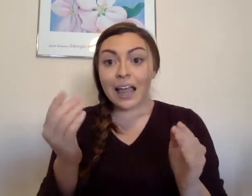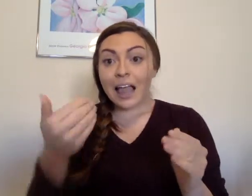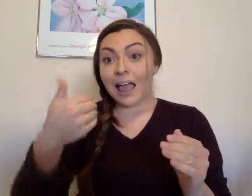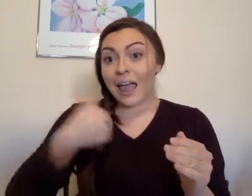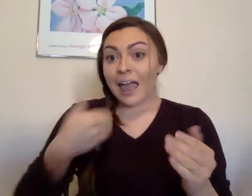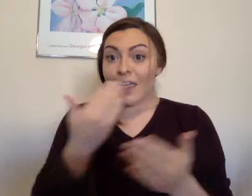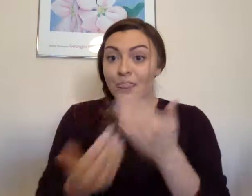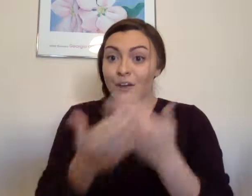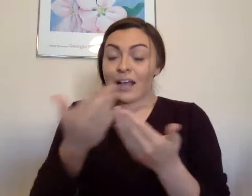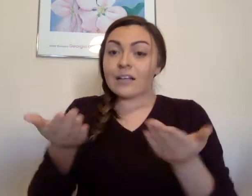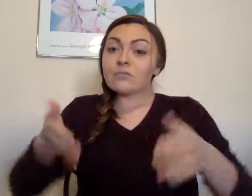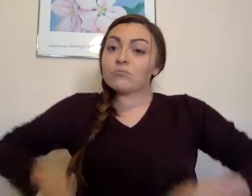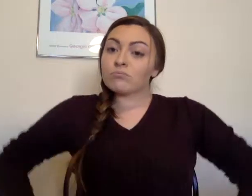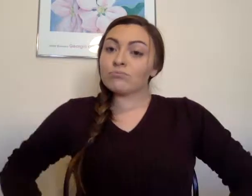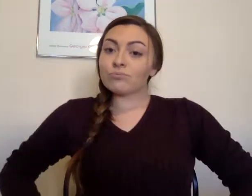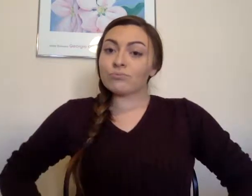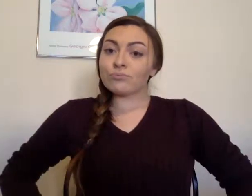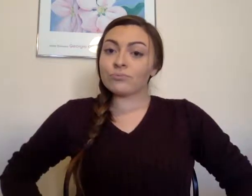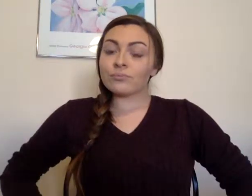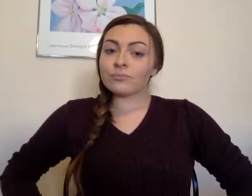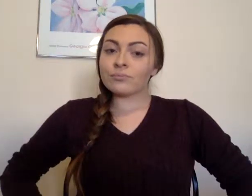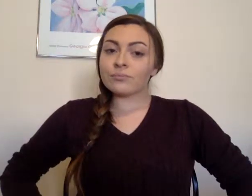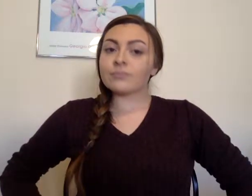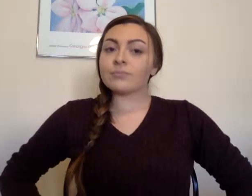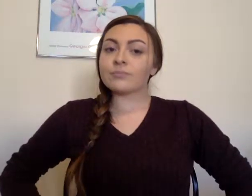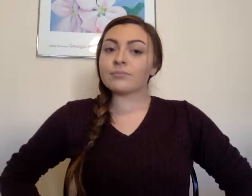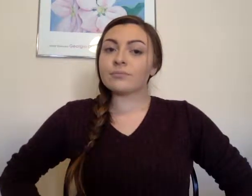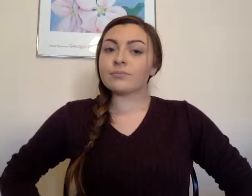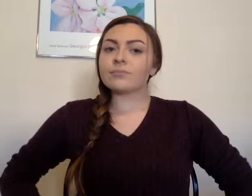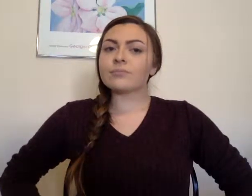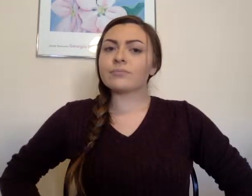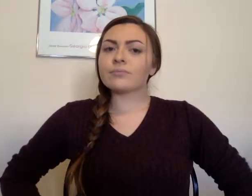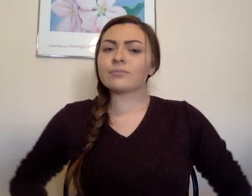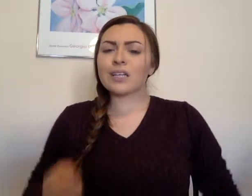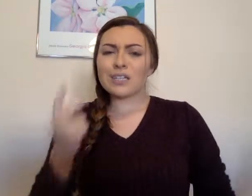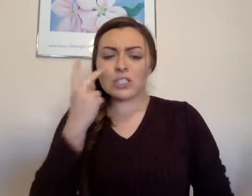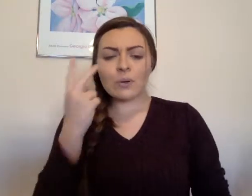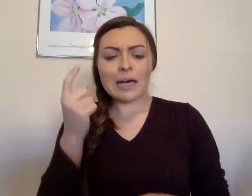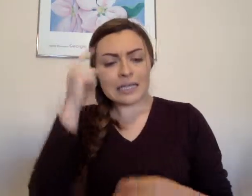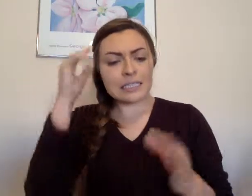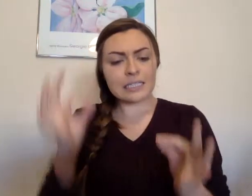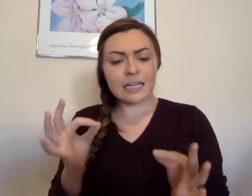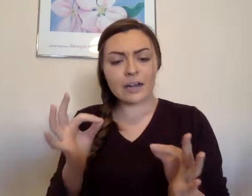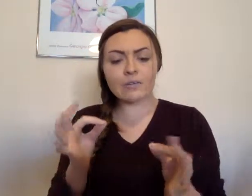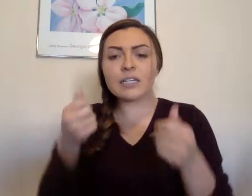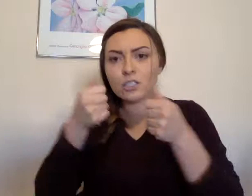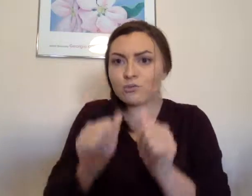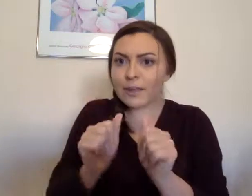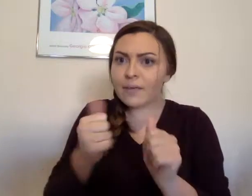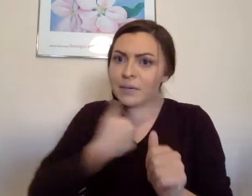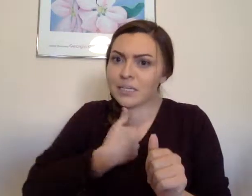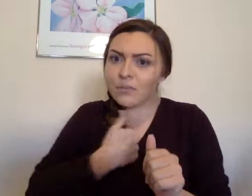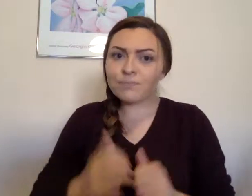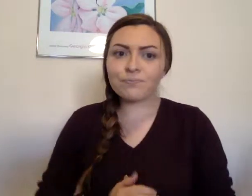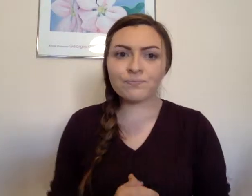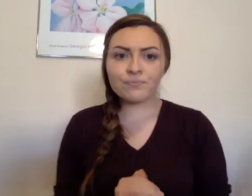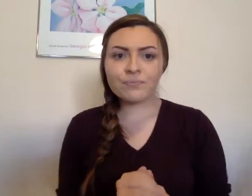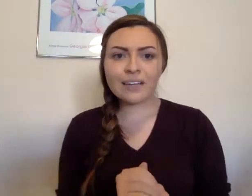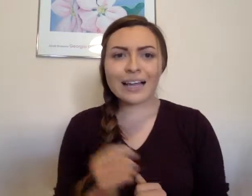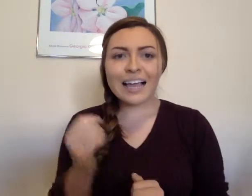using their hands, they put them down to their sides. So I decided I was going to try it. And if you could have been in my brain